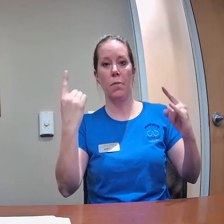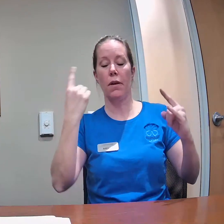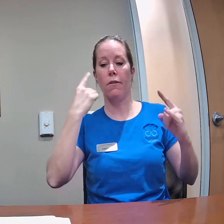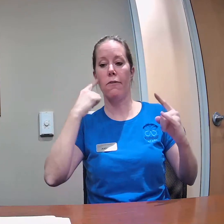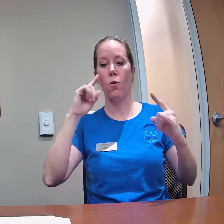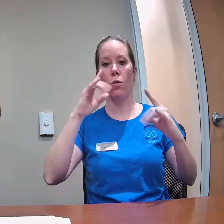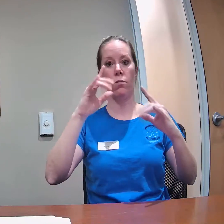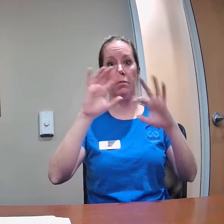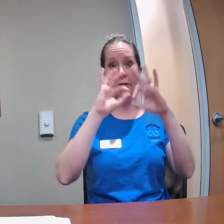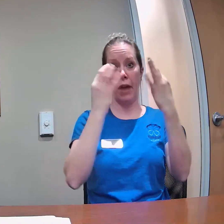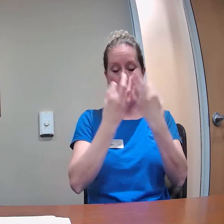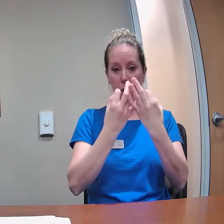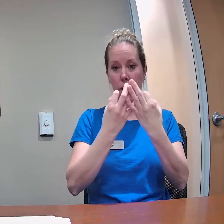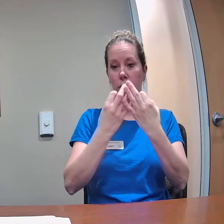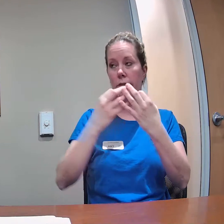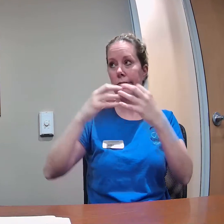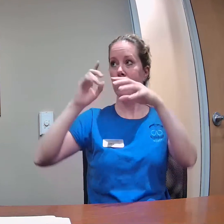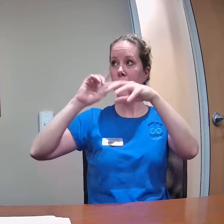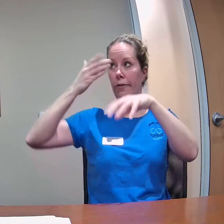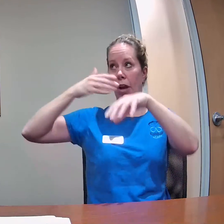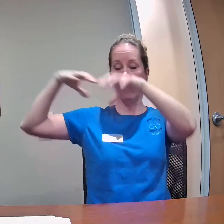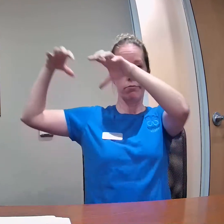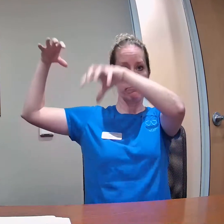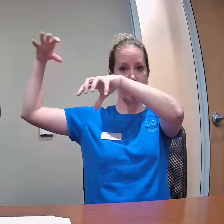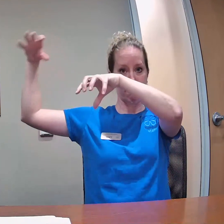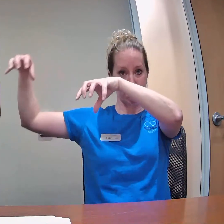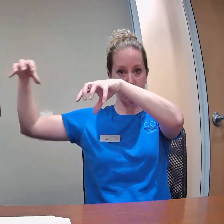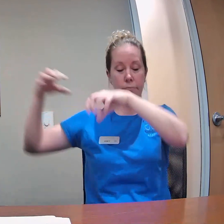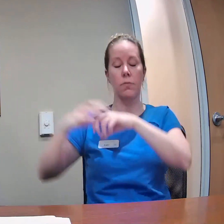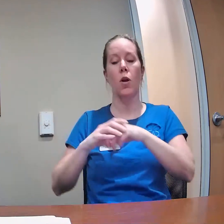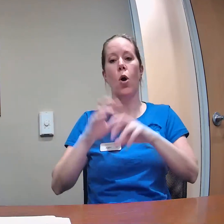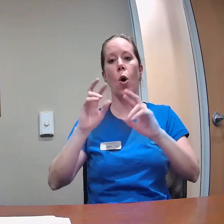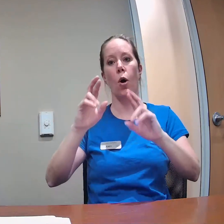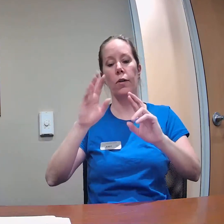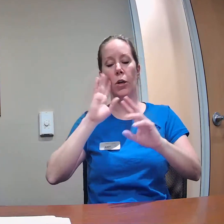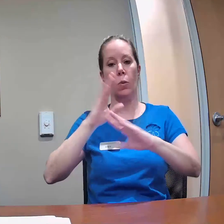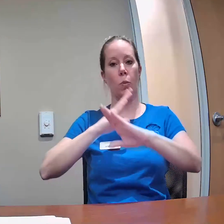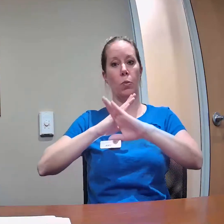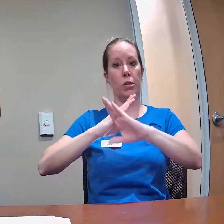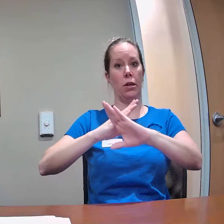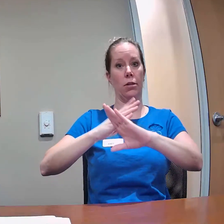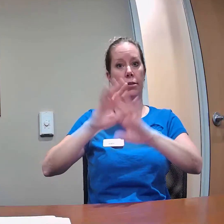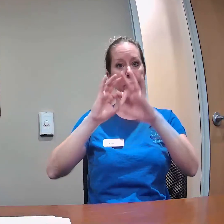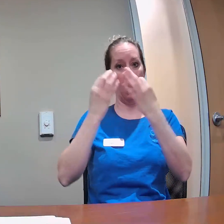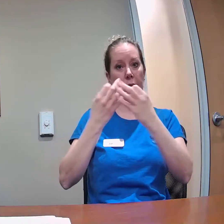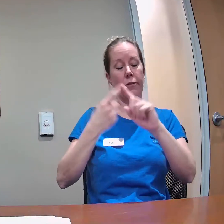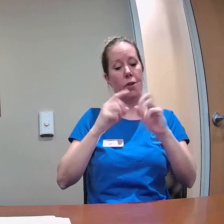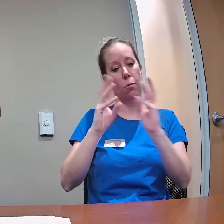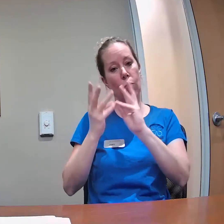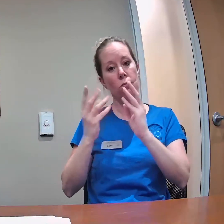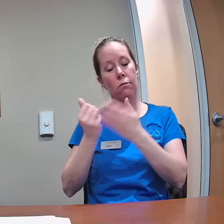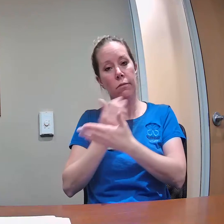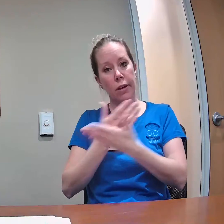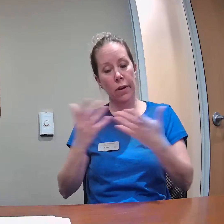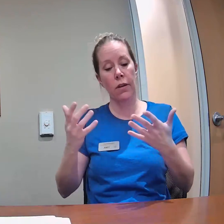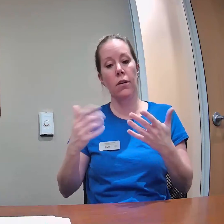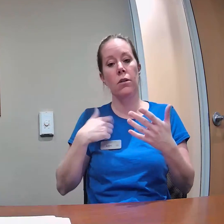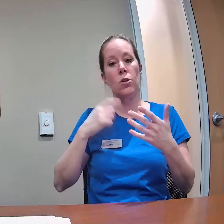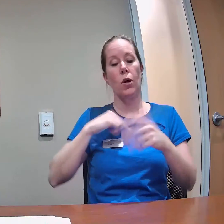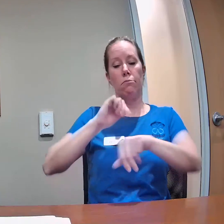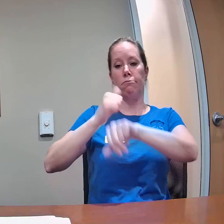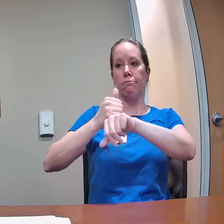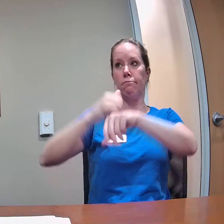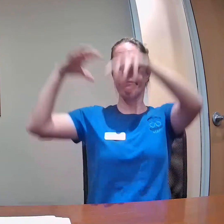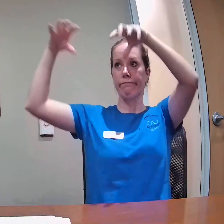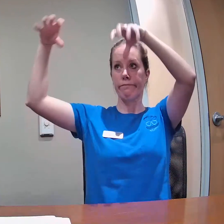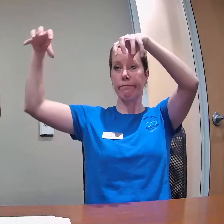be able to have something that will protect families from the elements so that they can do window visits there. We're also putting in some